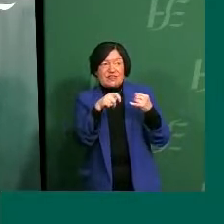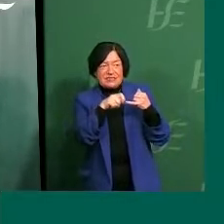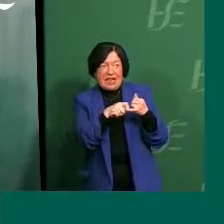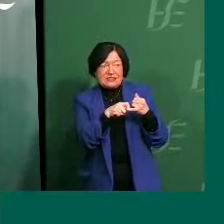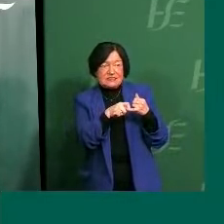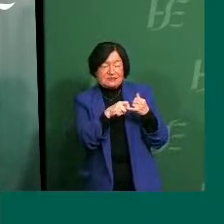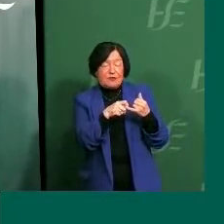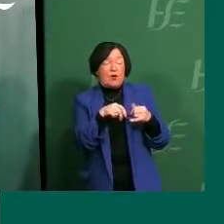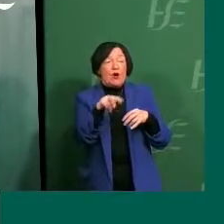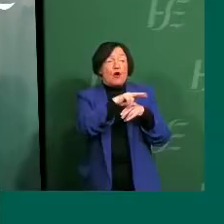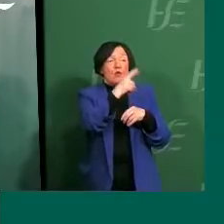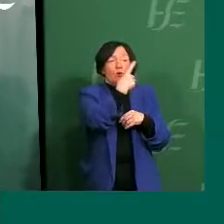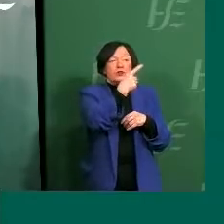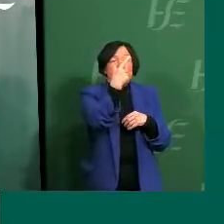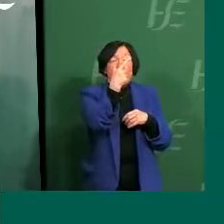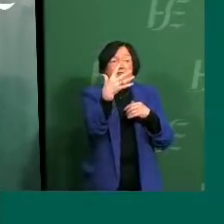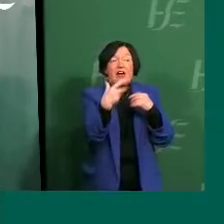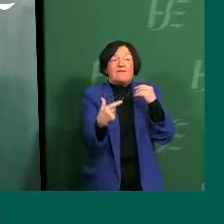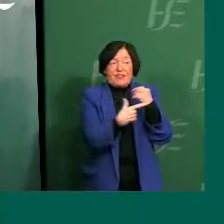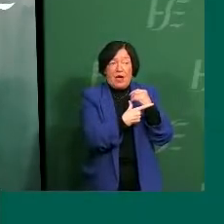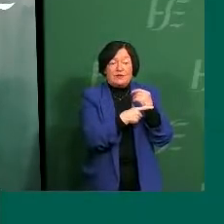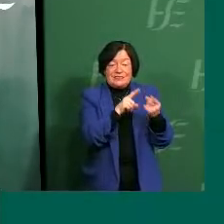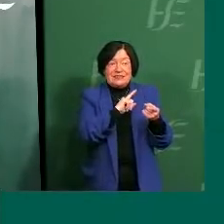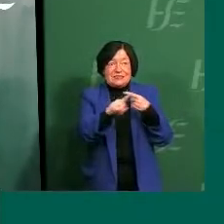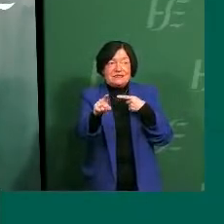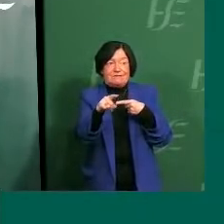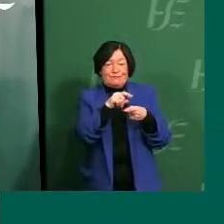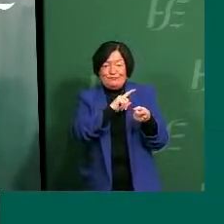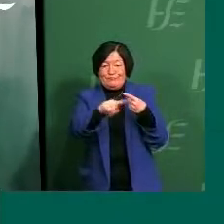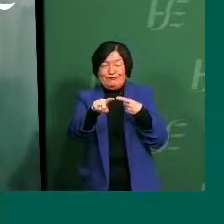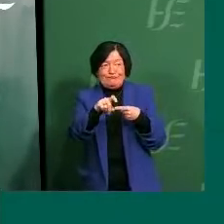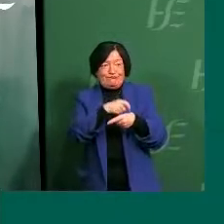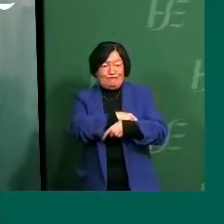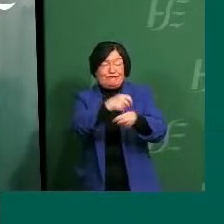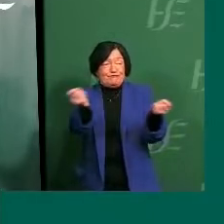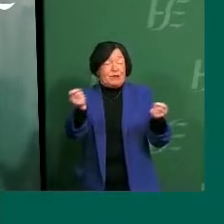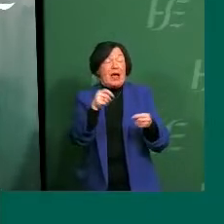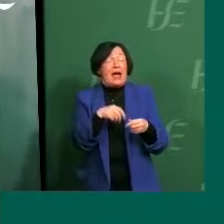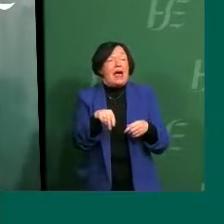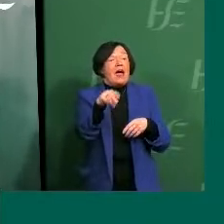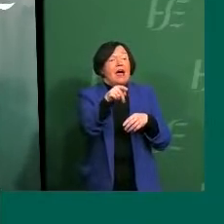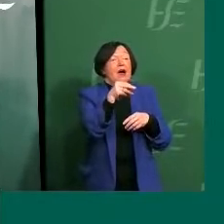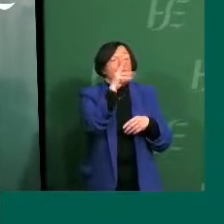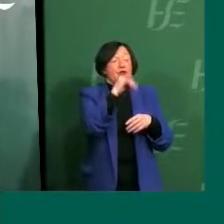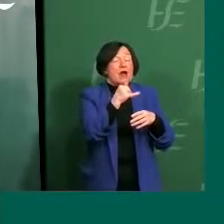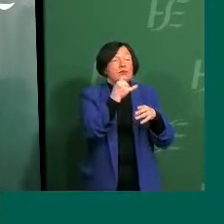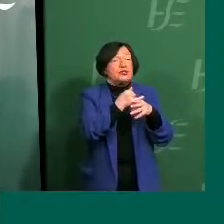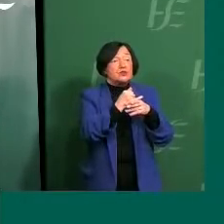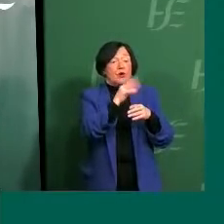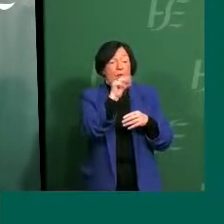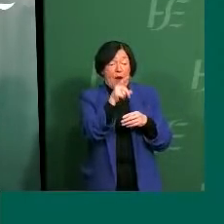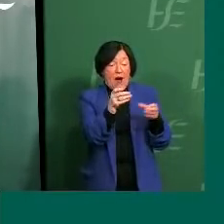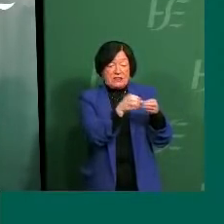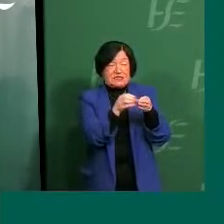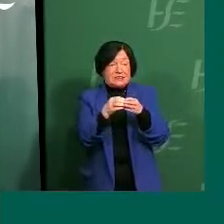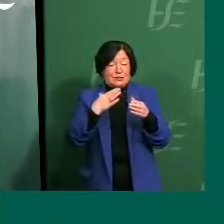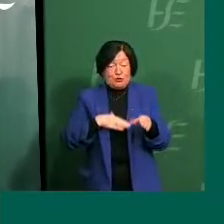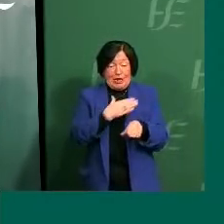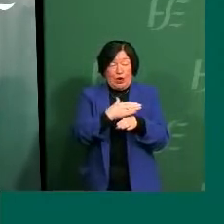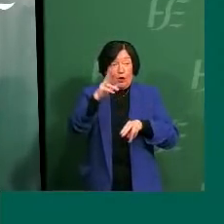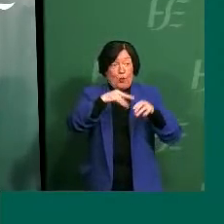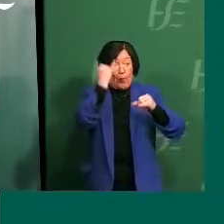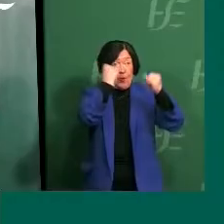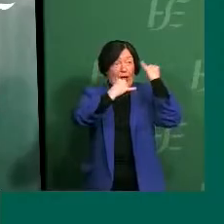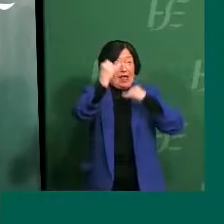kits. Over 125,000 kits have been dispersed. And in terms of our primary school pods, just a recent initiative,